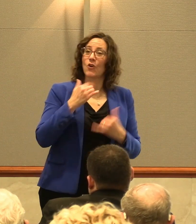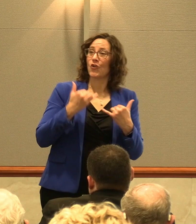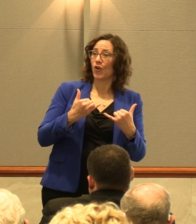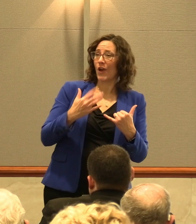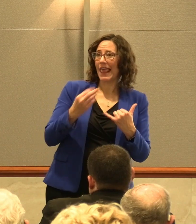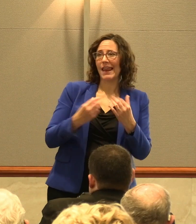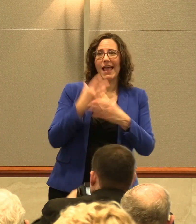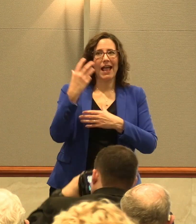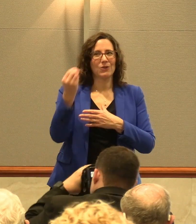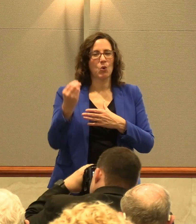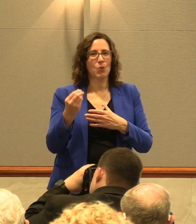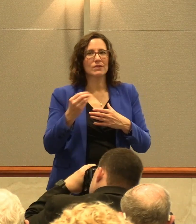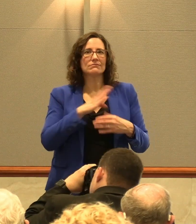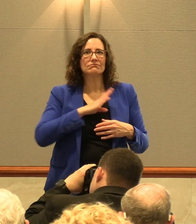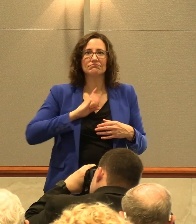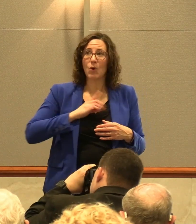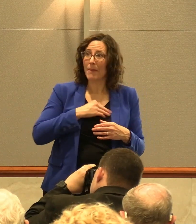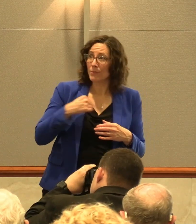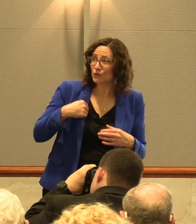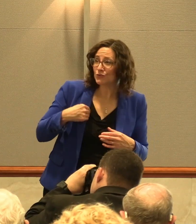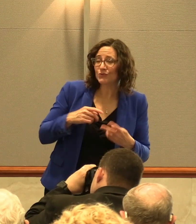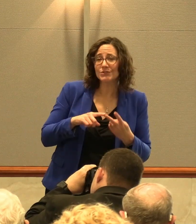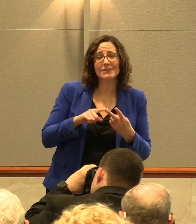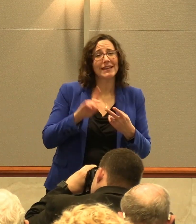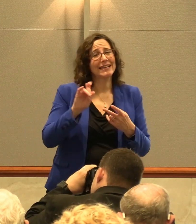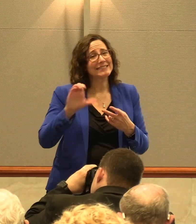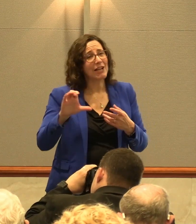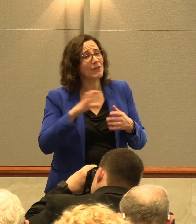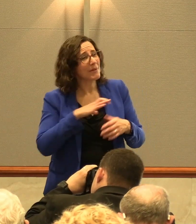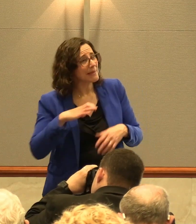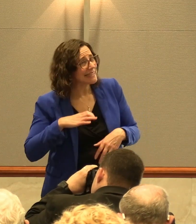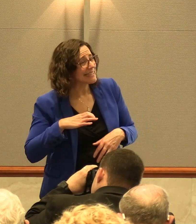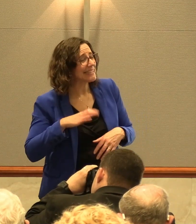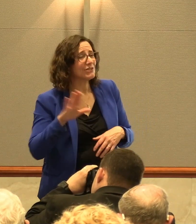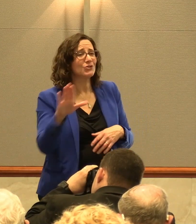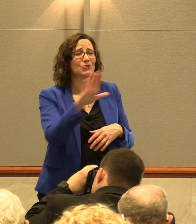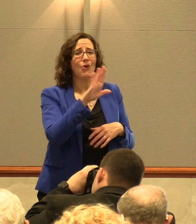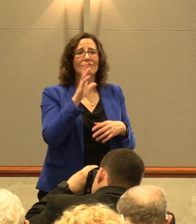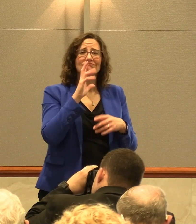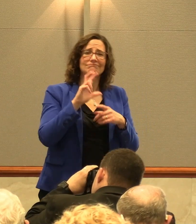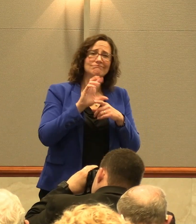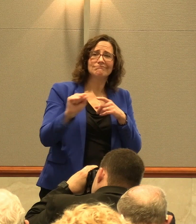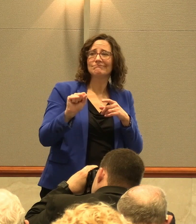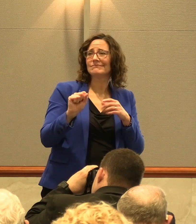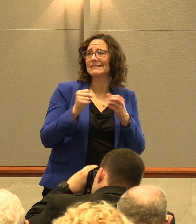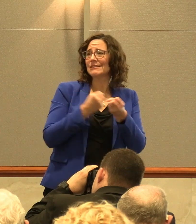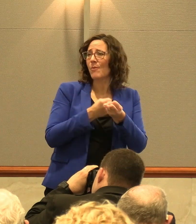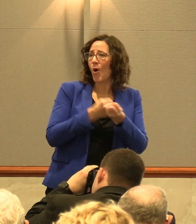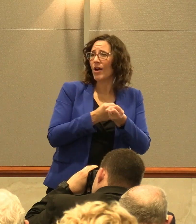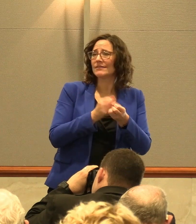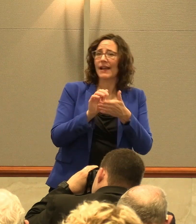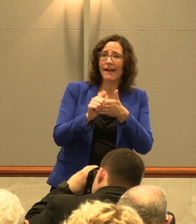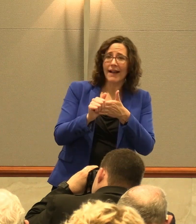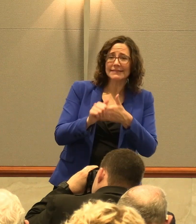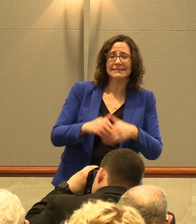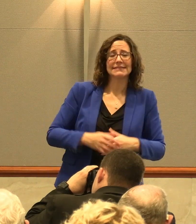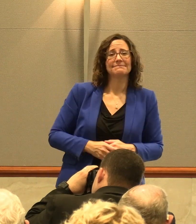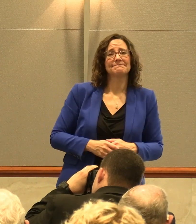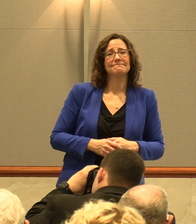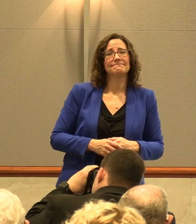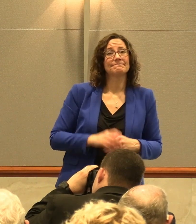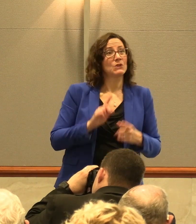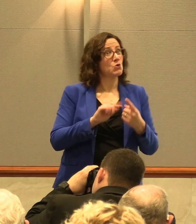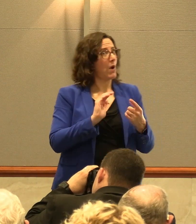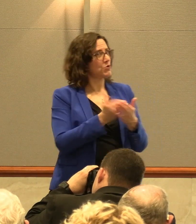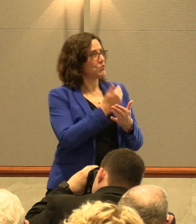and outgoing board members and to the Executive Committee for your exemplary support and your guidance. To